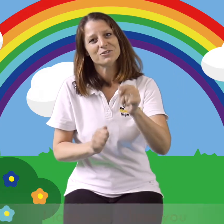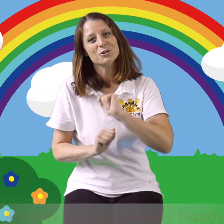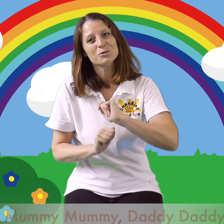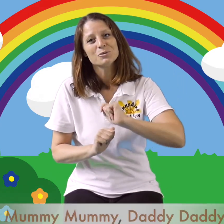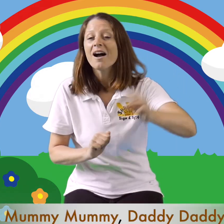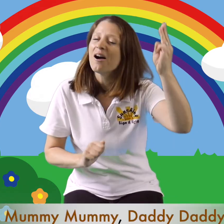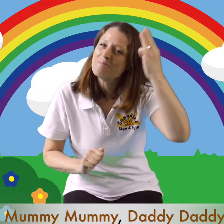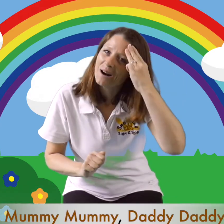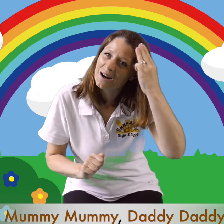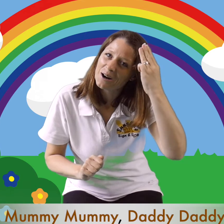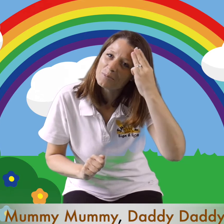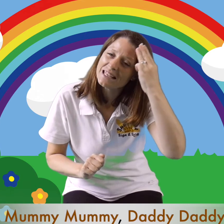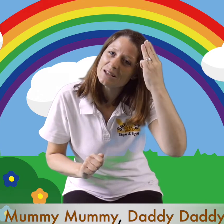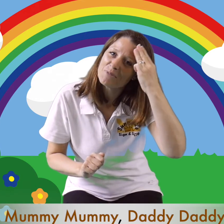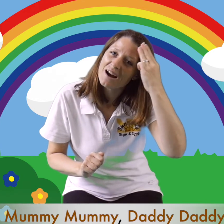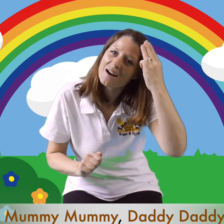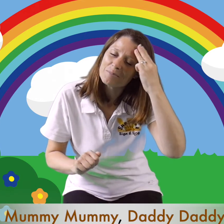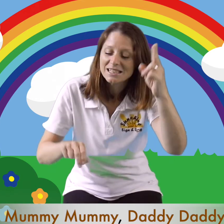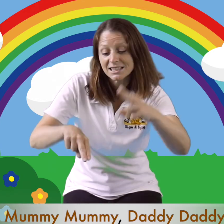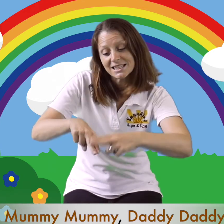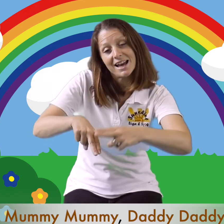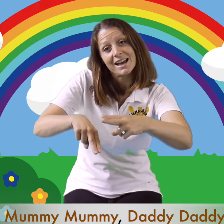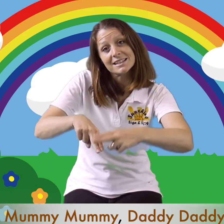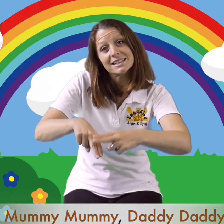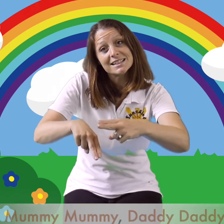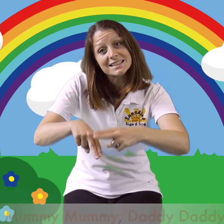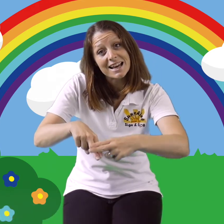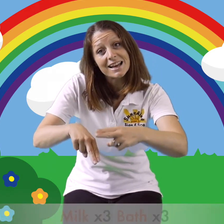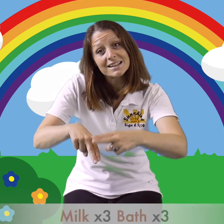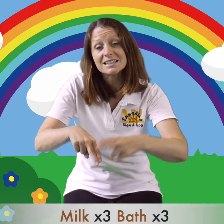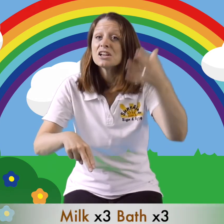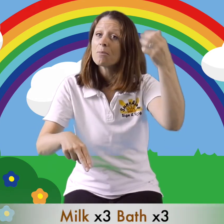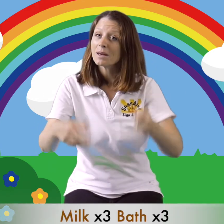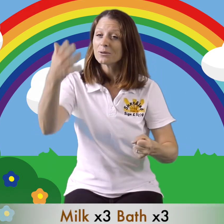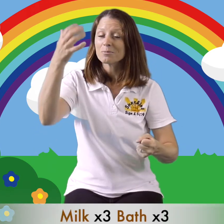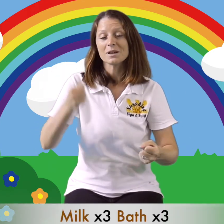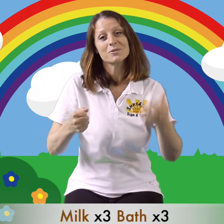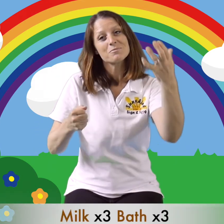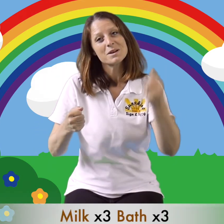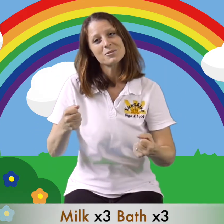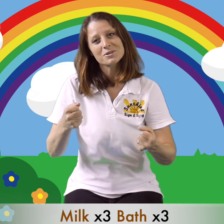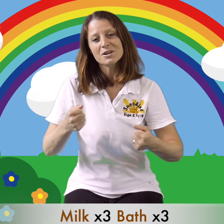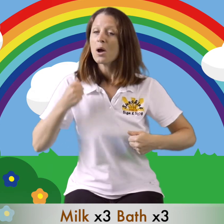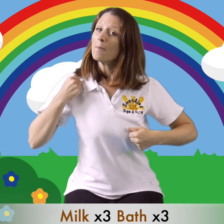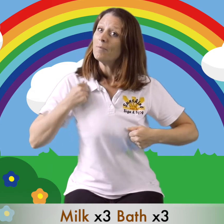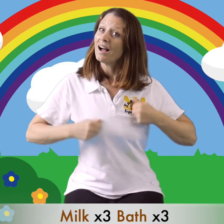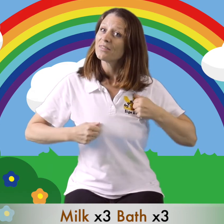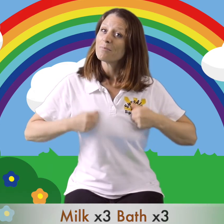you. Mommy, mommy, daddy, daddy, milk, milk, milk, bop, bop.